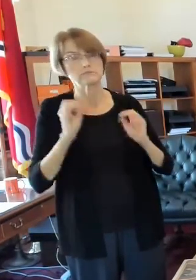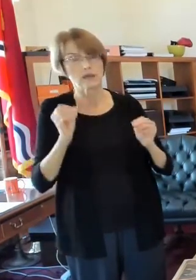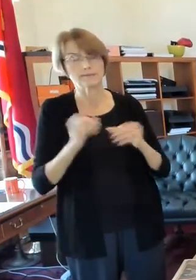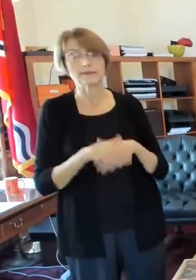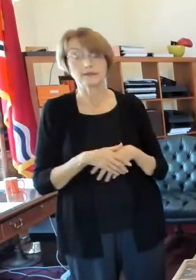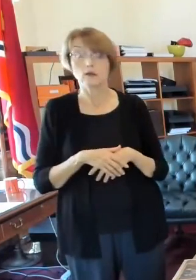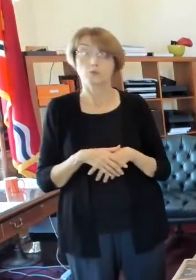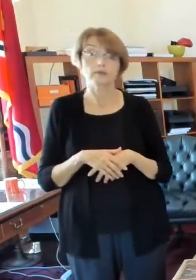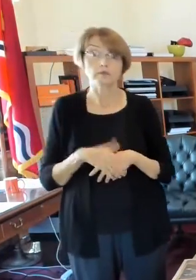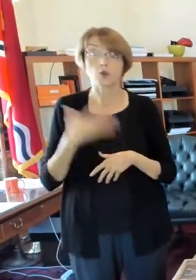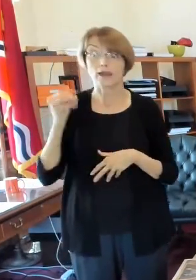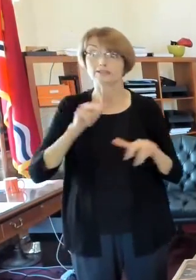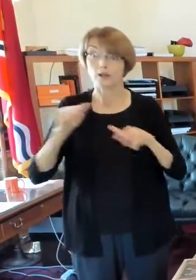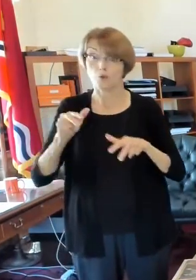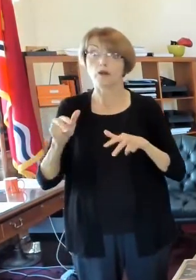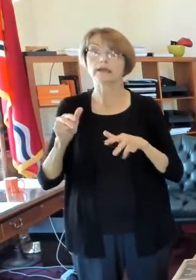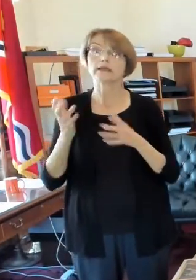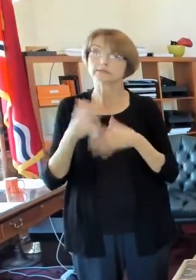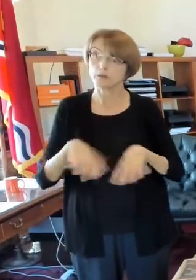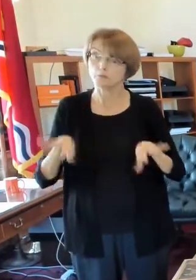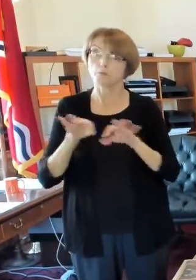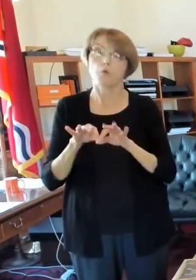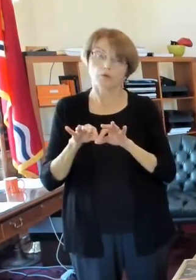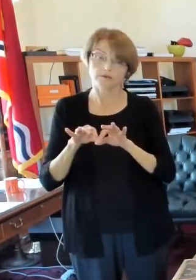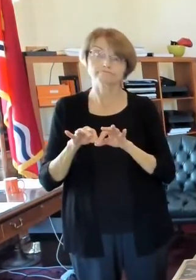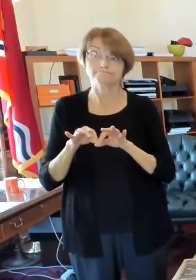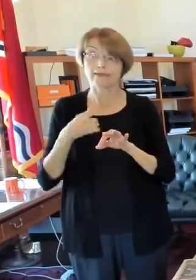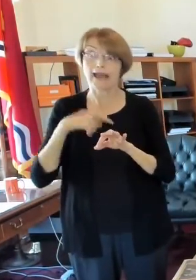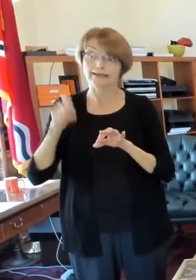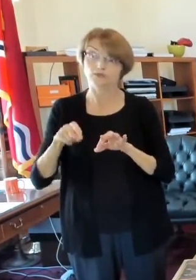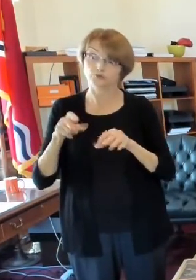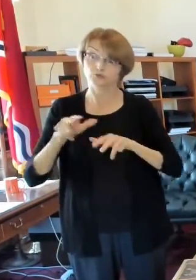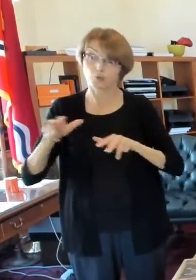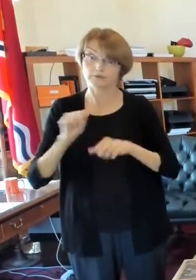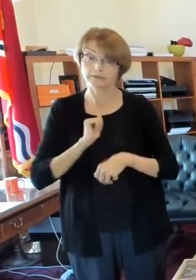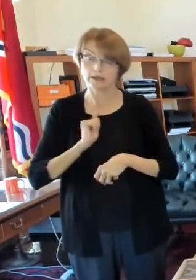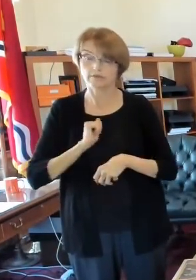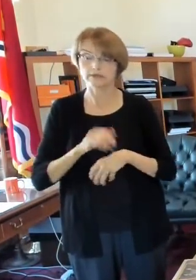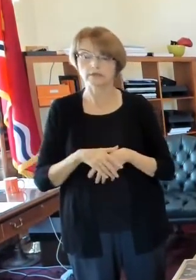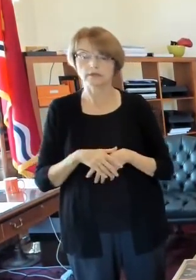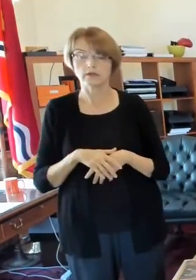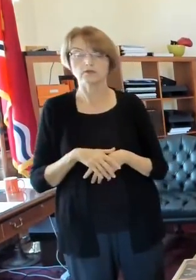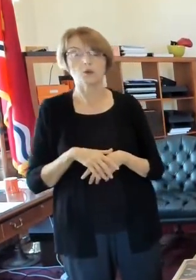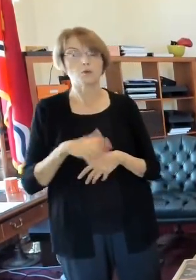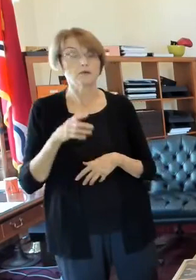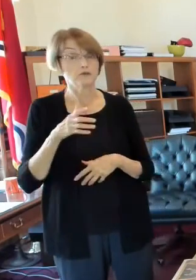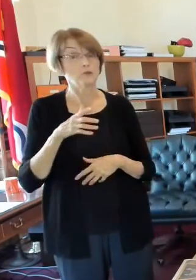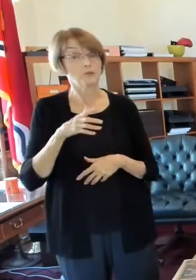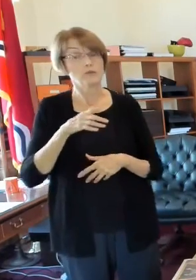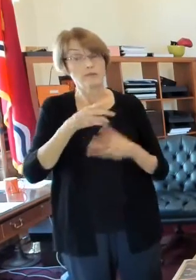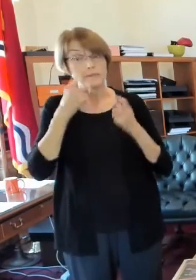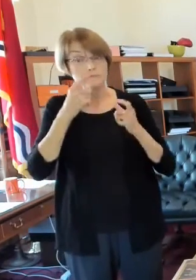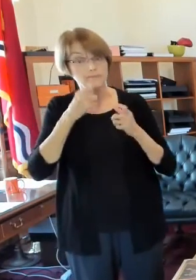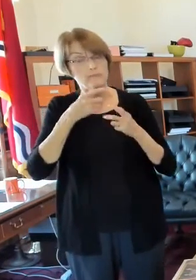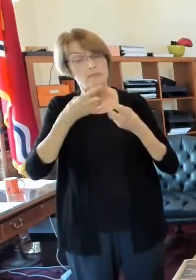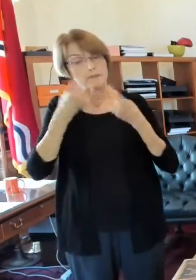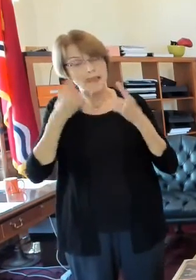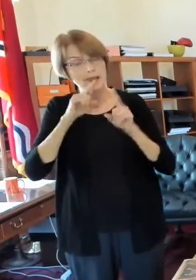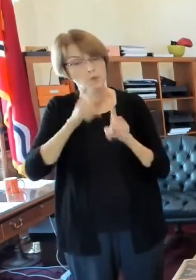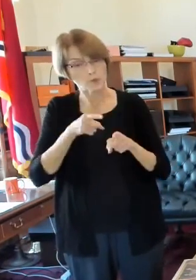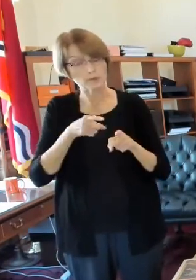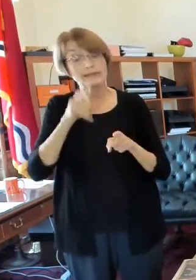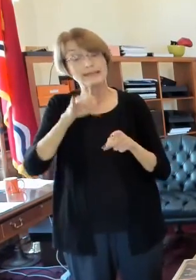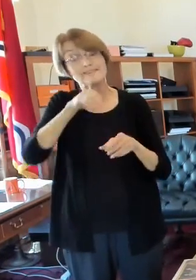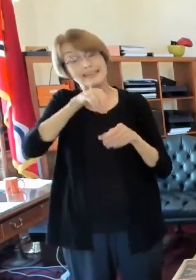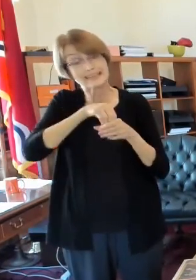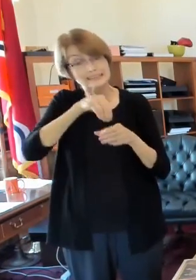more myself. So masks are required indoors in any public space, a store, whatever.